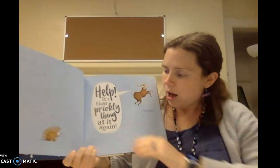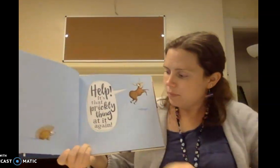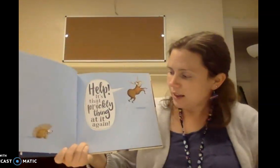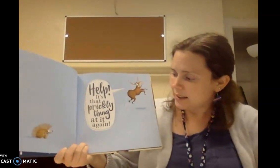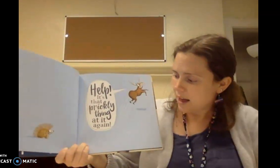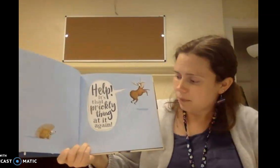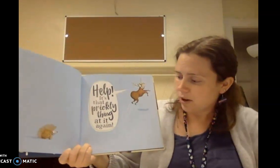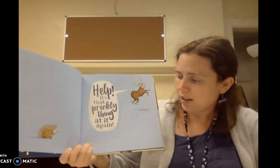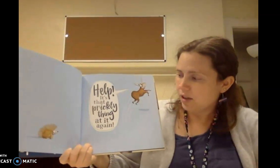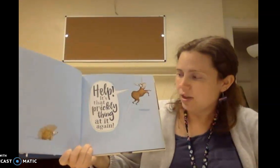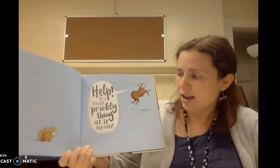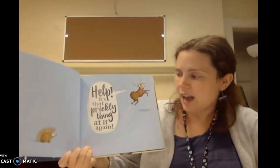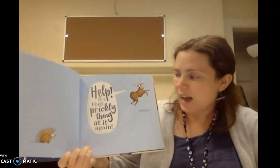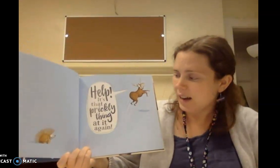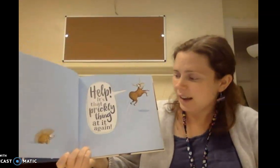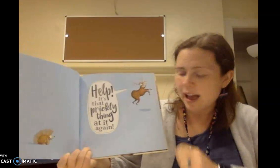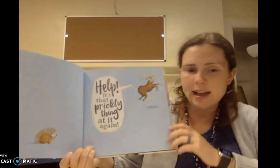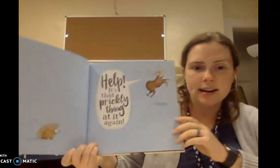Help! It's that prickly thing! At it again!